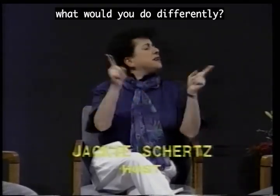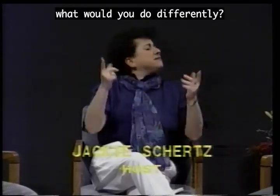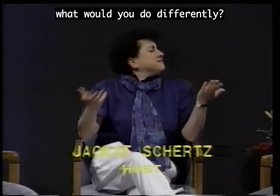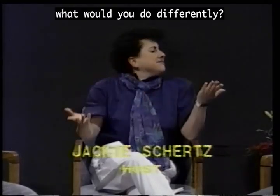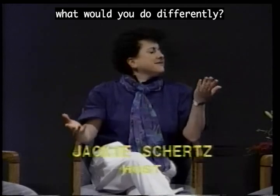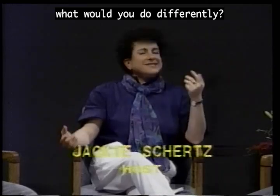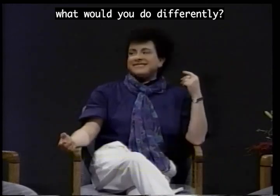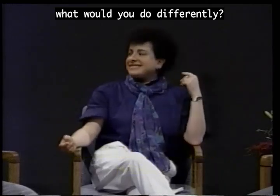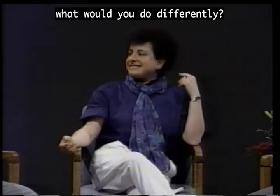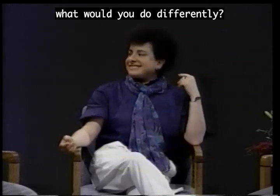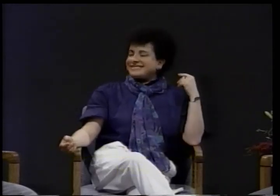differently?